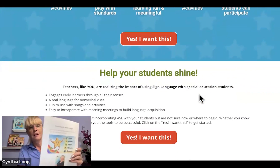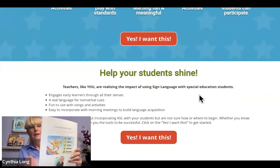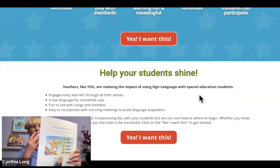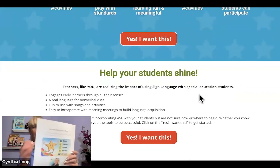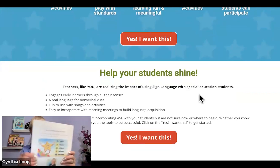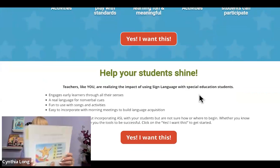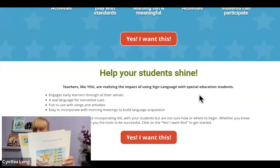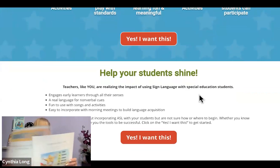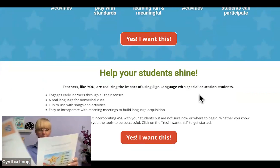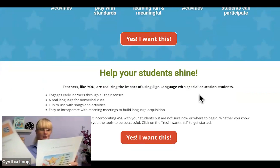Okay.